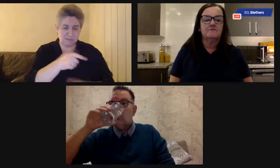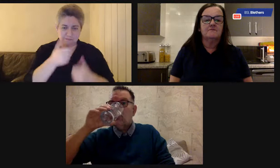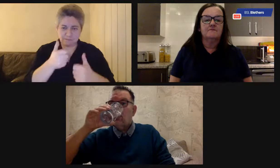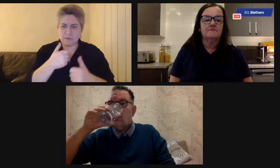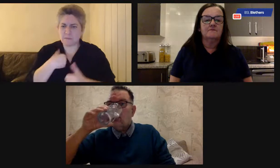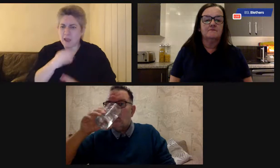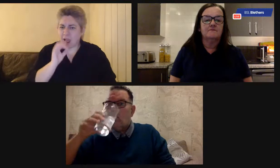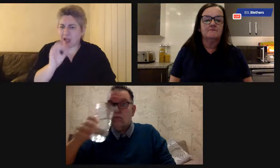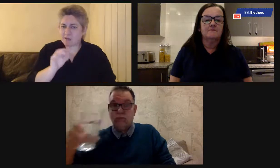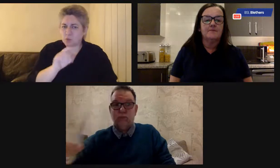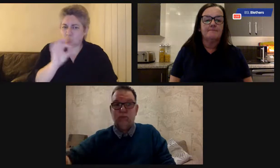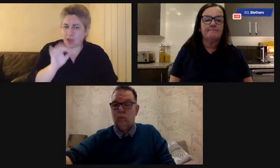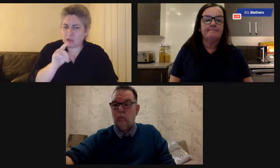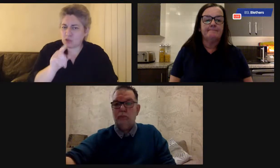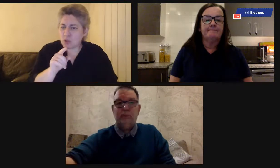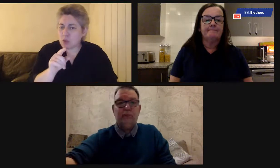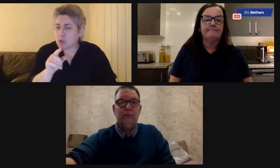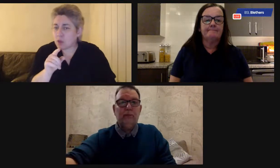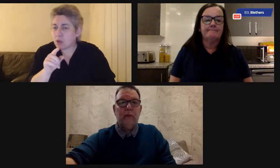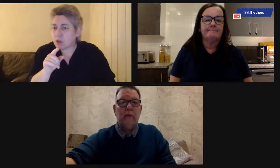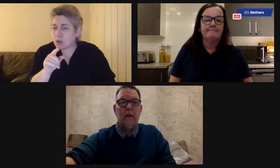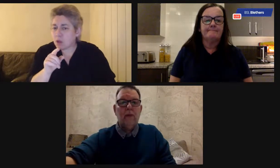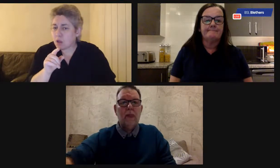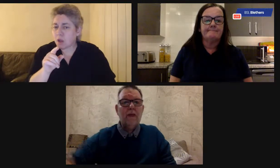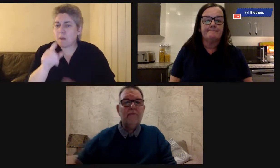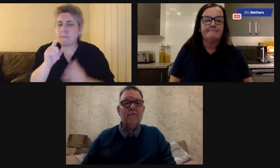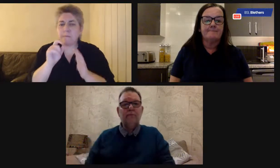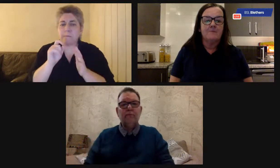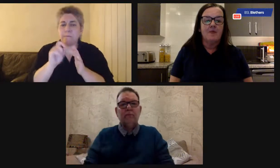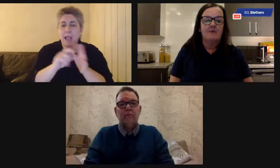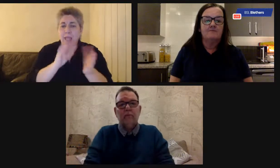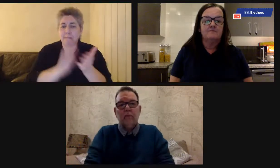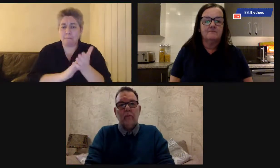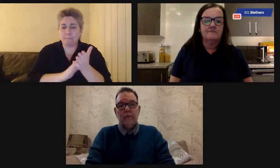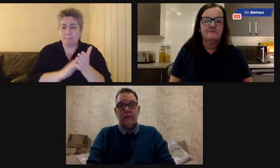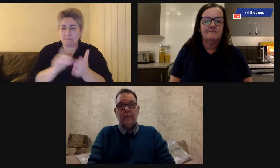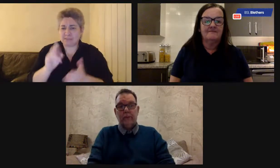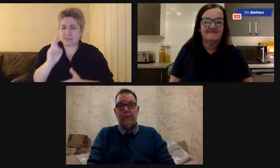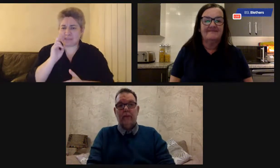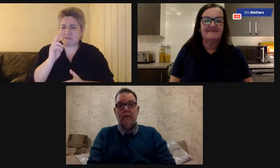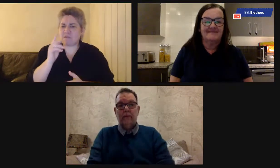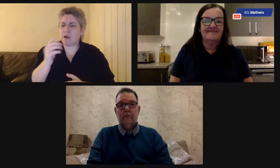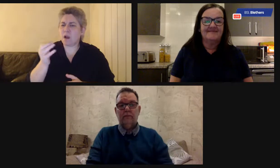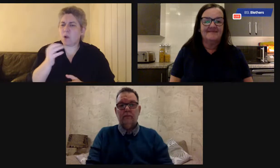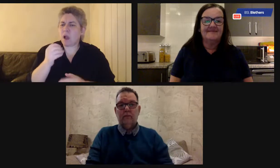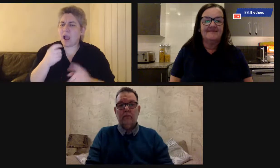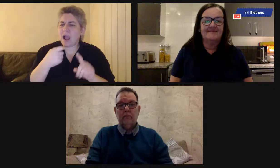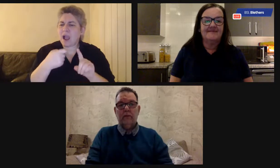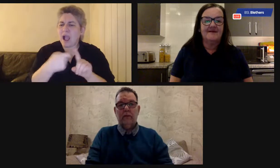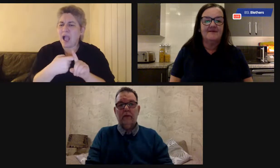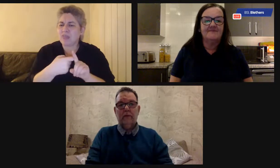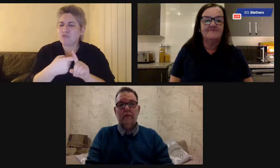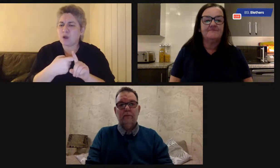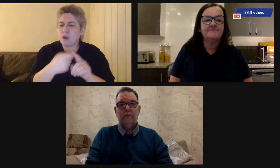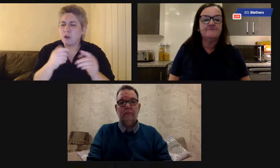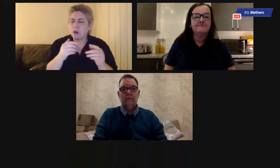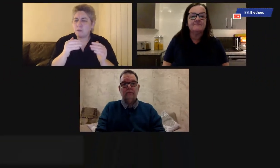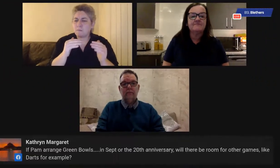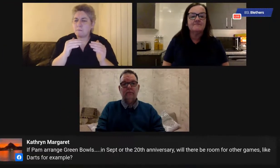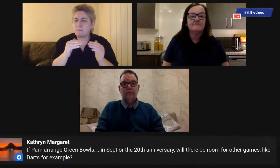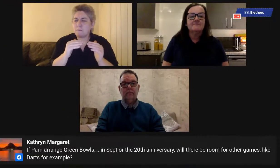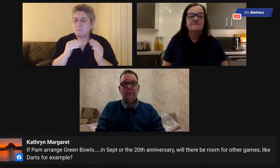and there's been quite a lot in our comments. So I'll read you one of the questions that's coming